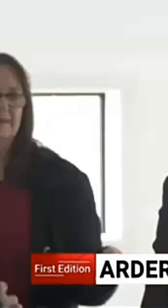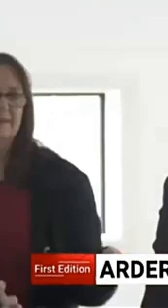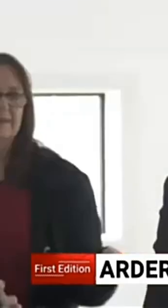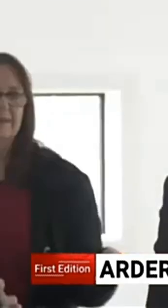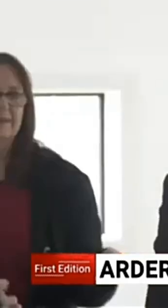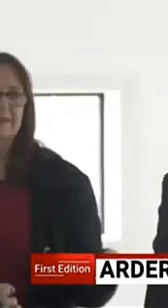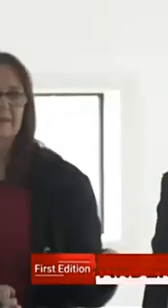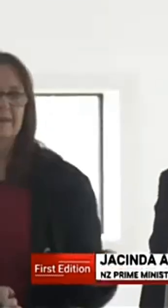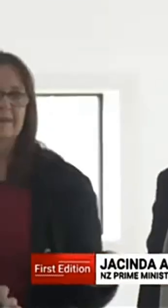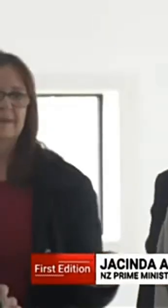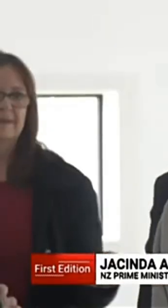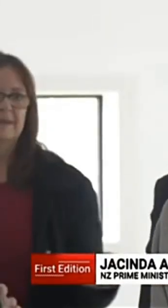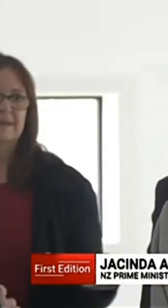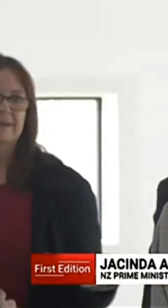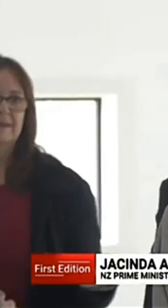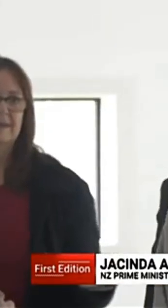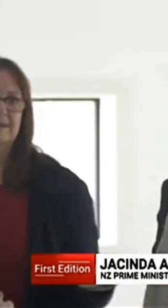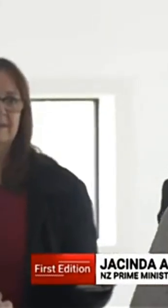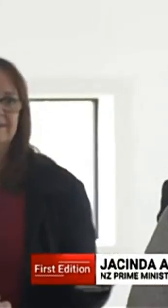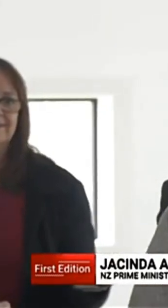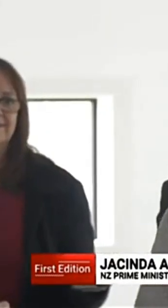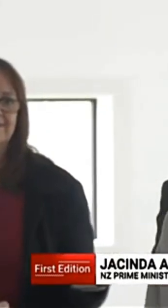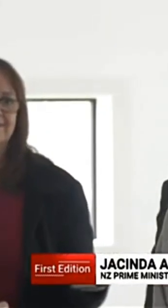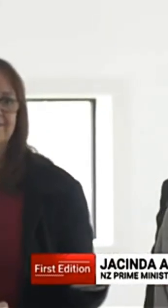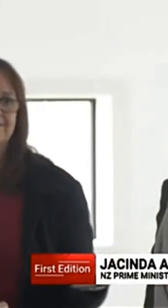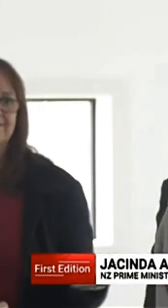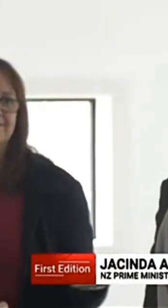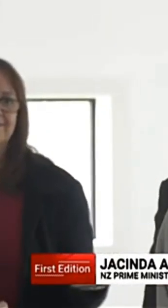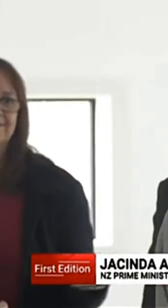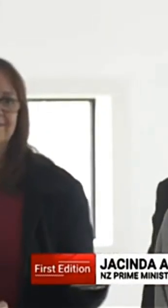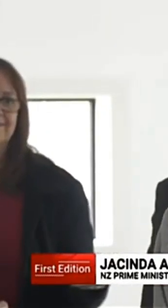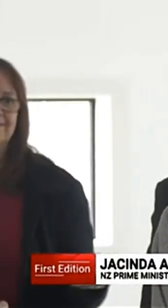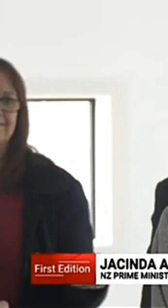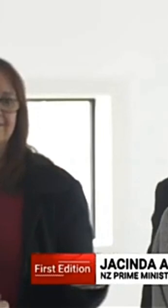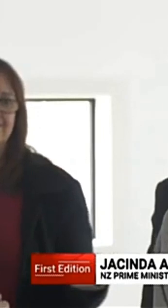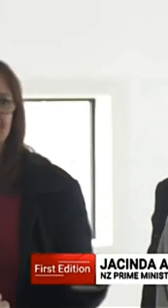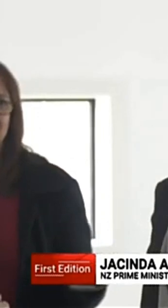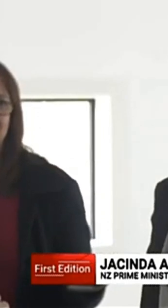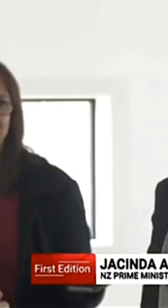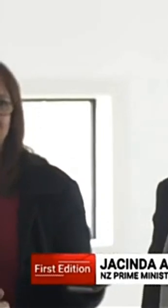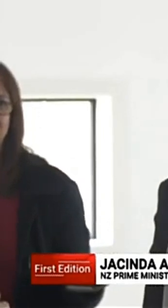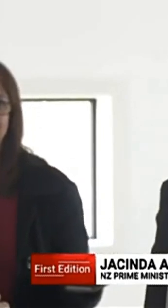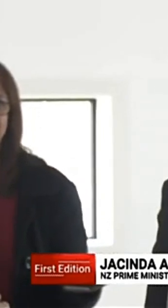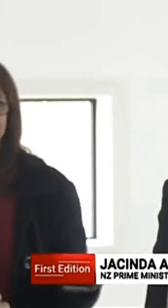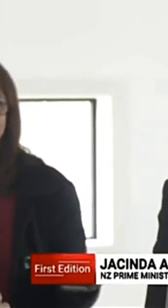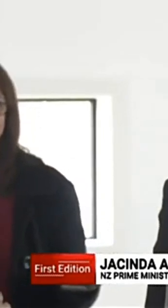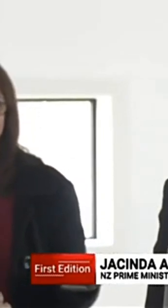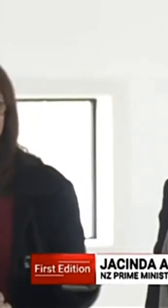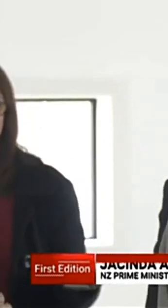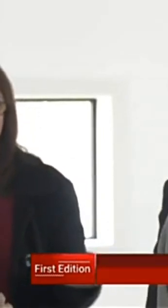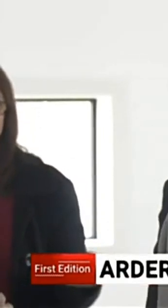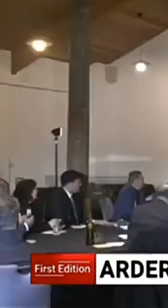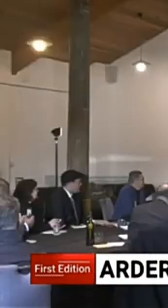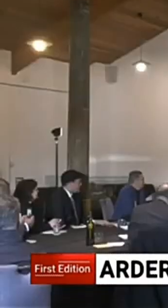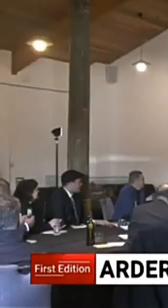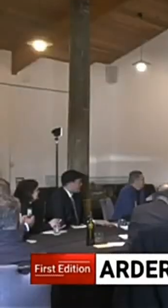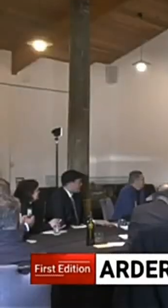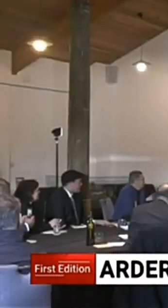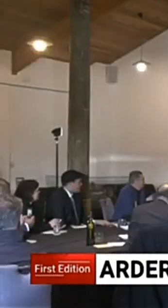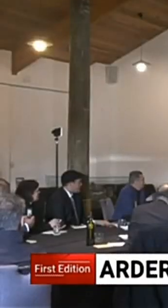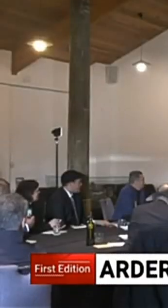her. There will always be people that disagree with you, and that's democracy. And I expect that on the campaign trail. I expect people will share their